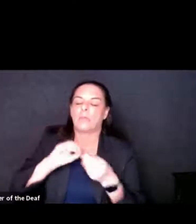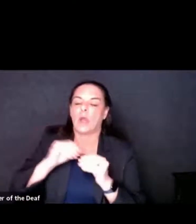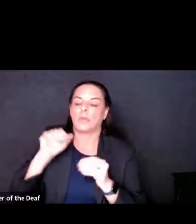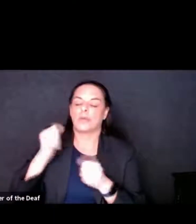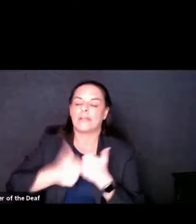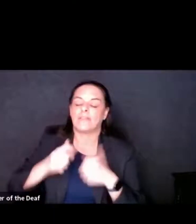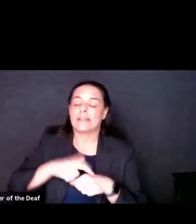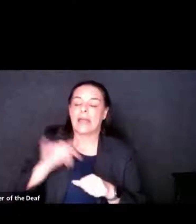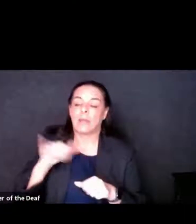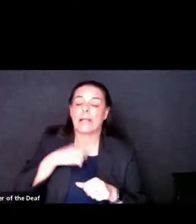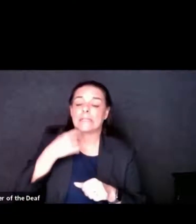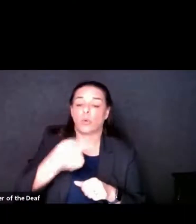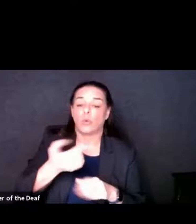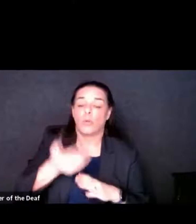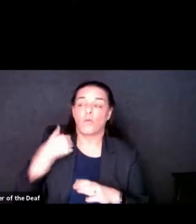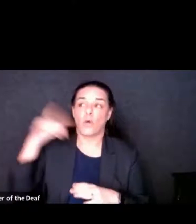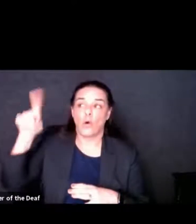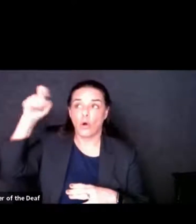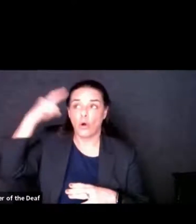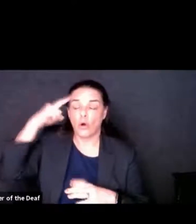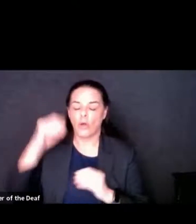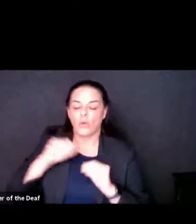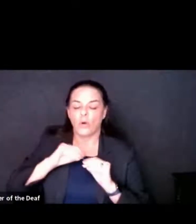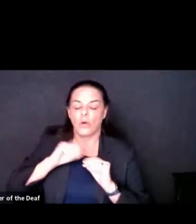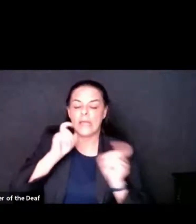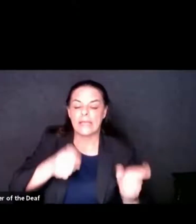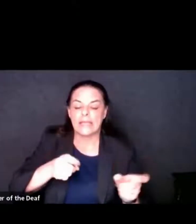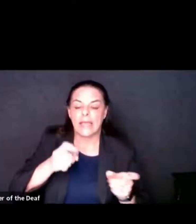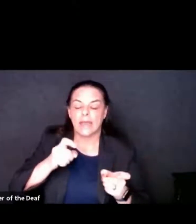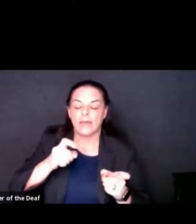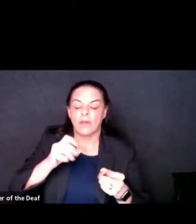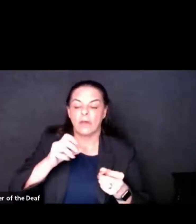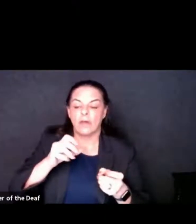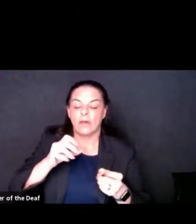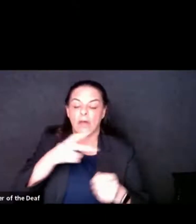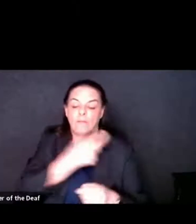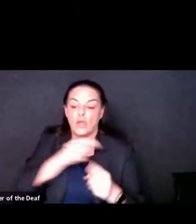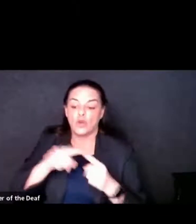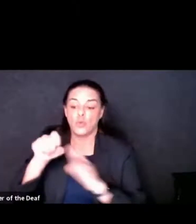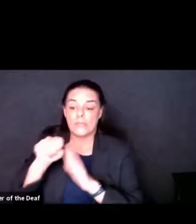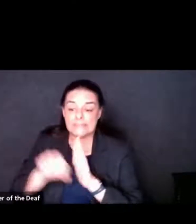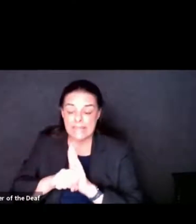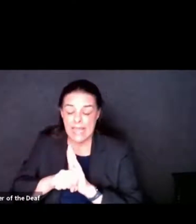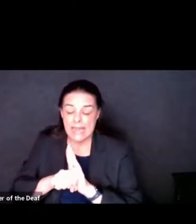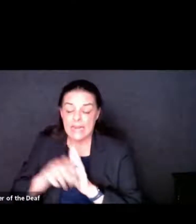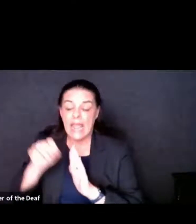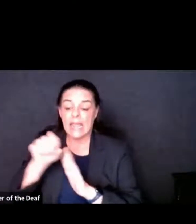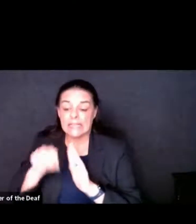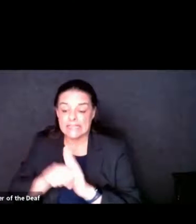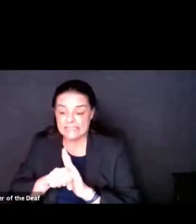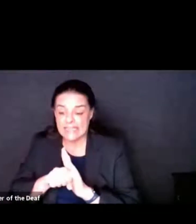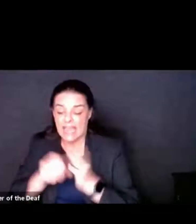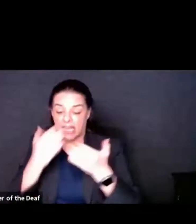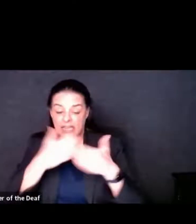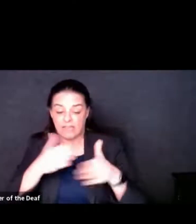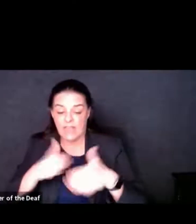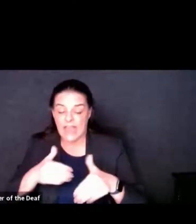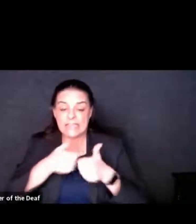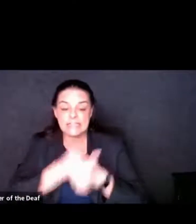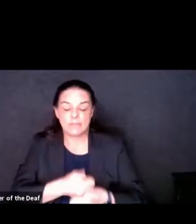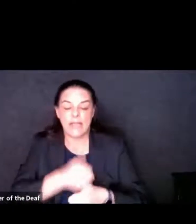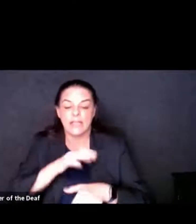federal government releases doses to the state. The state looks across the state and divides that out based on population